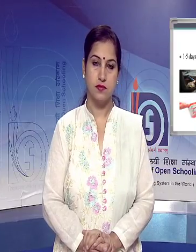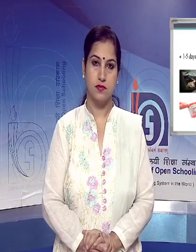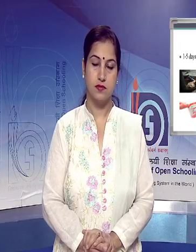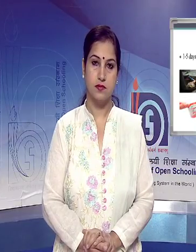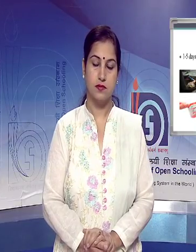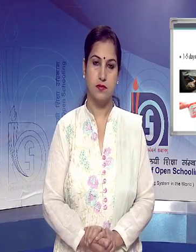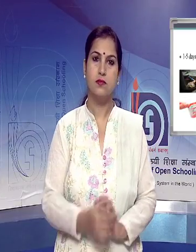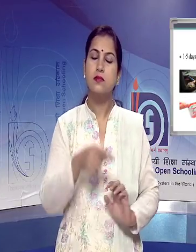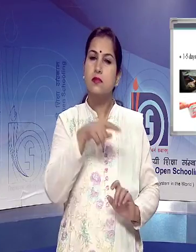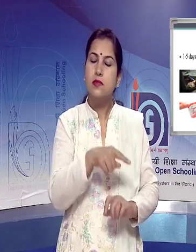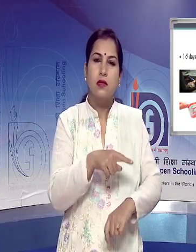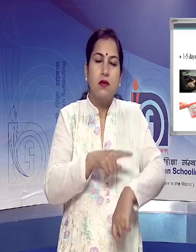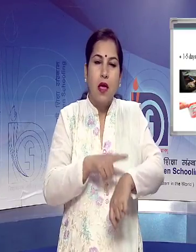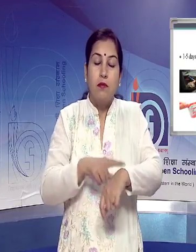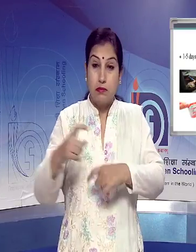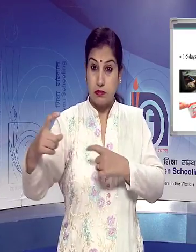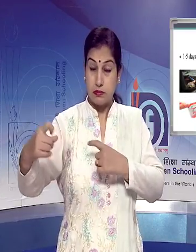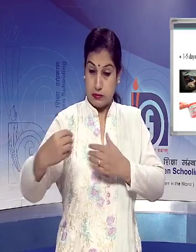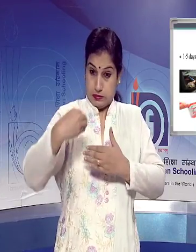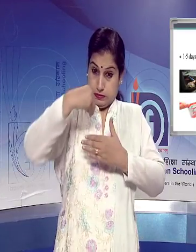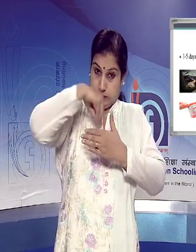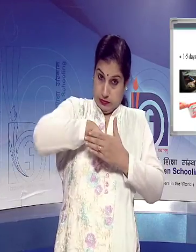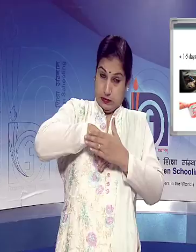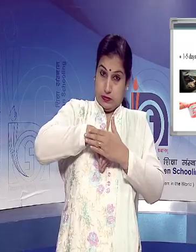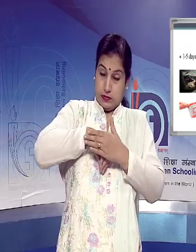The incubation period